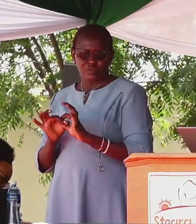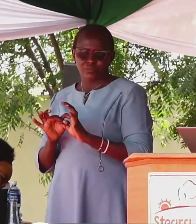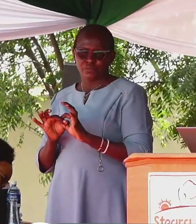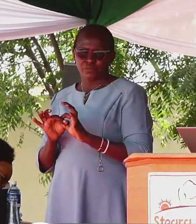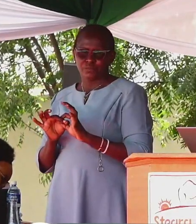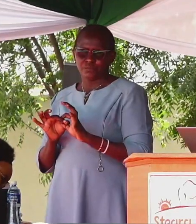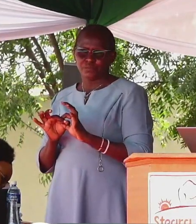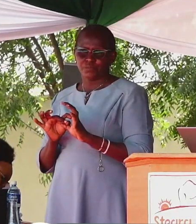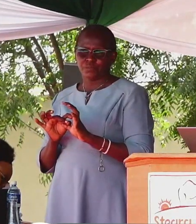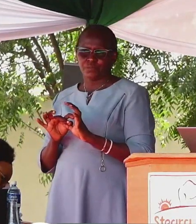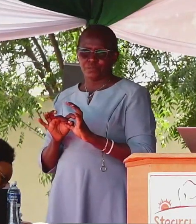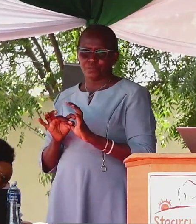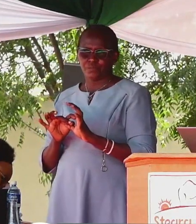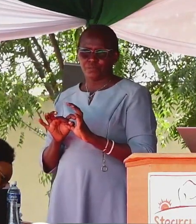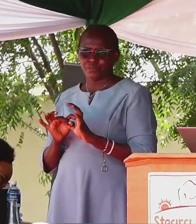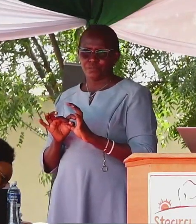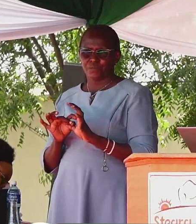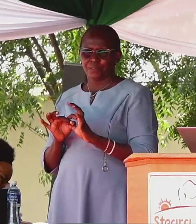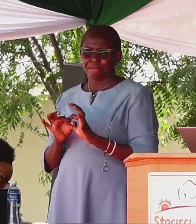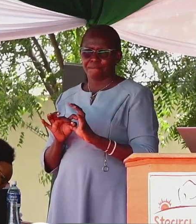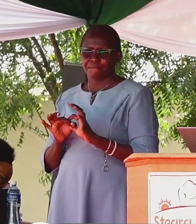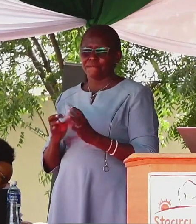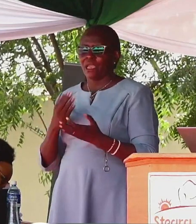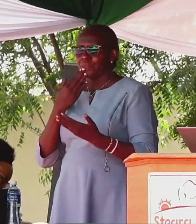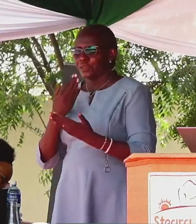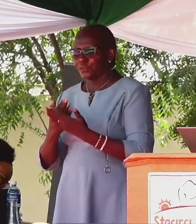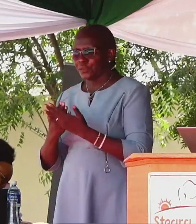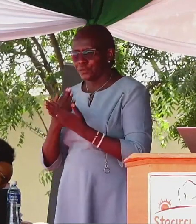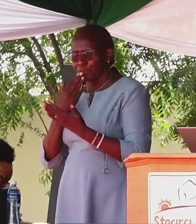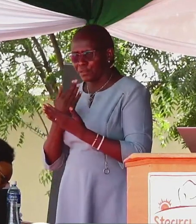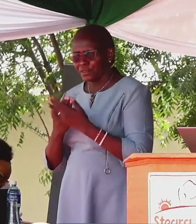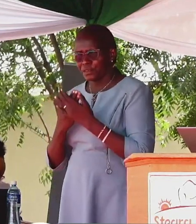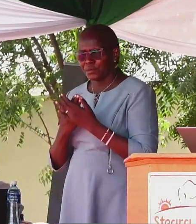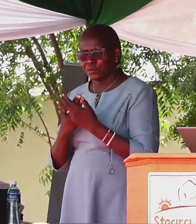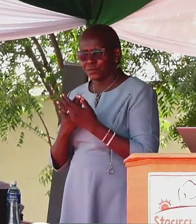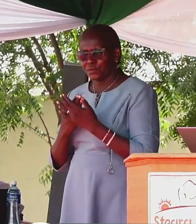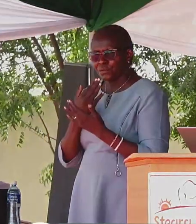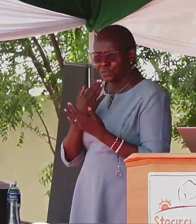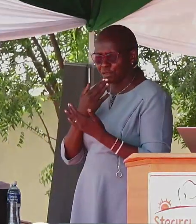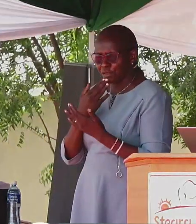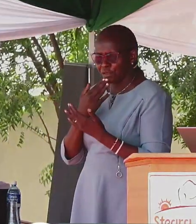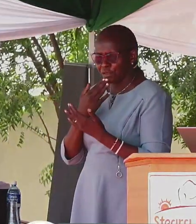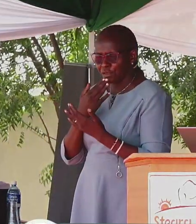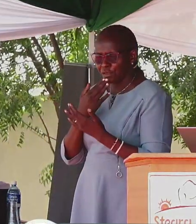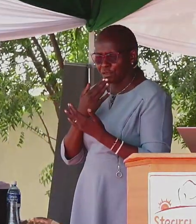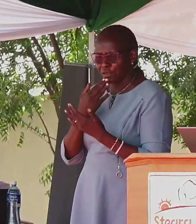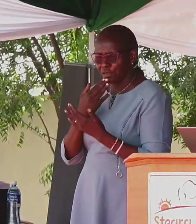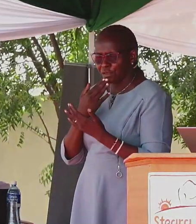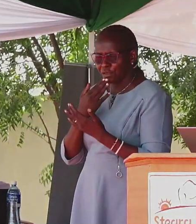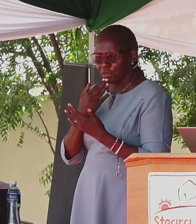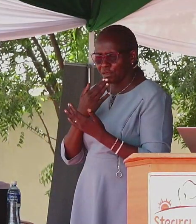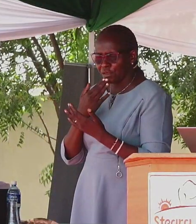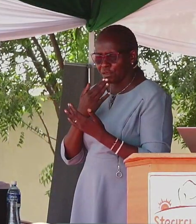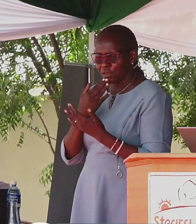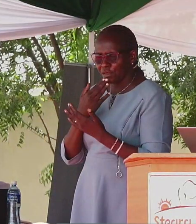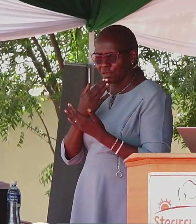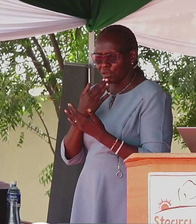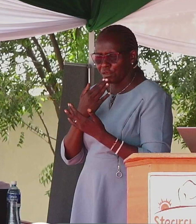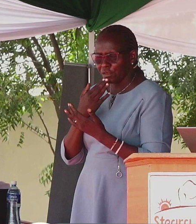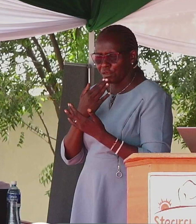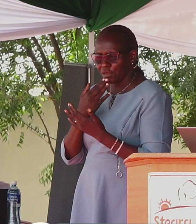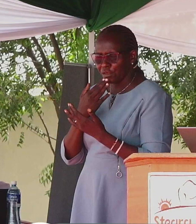I think this is something that needs to be looked to. Otherwise, thank you so much for listening to me. Welcome to Nairobi for benchmarking. Asanteni